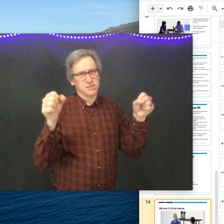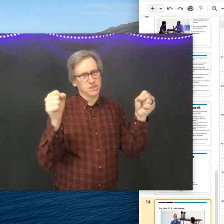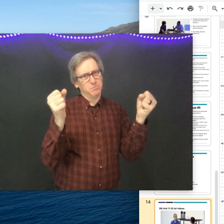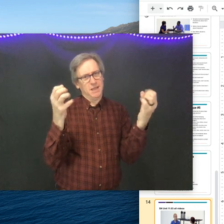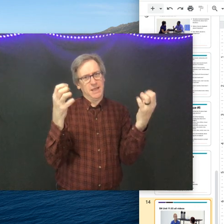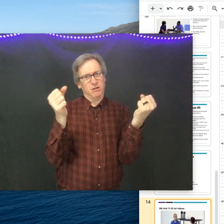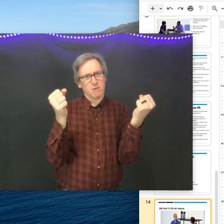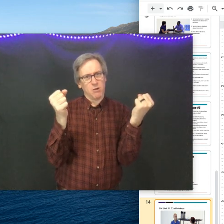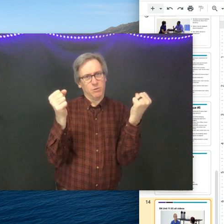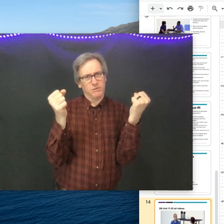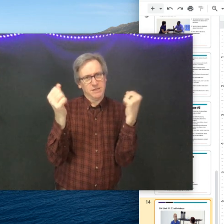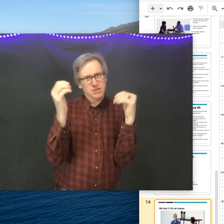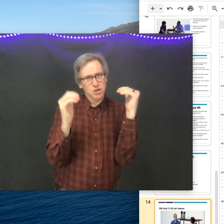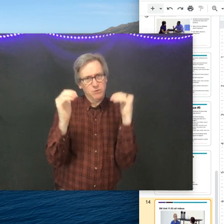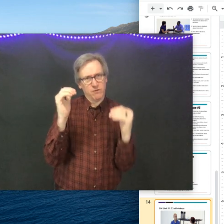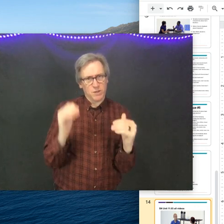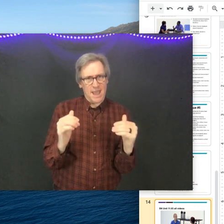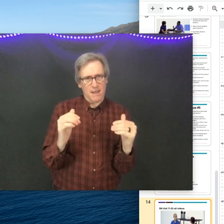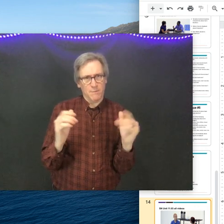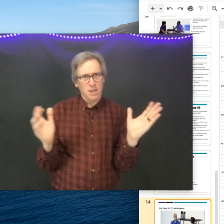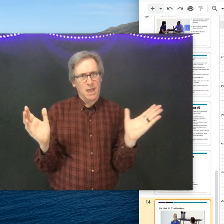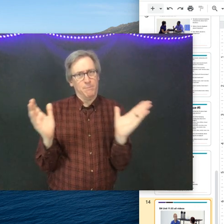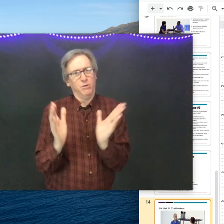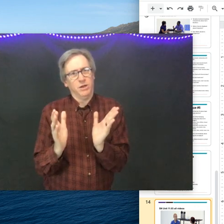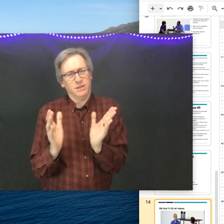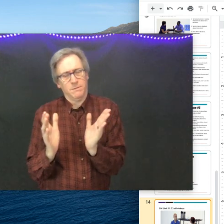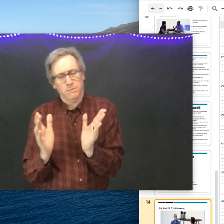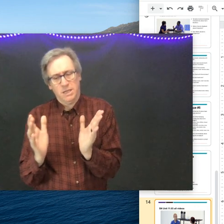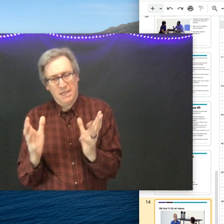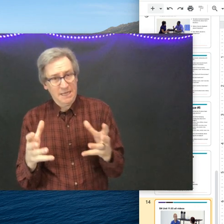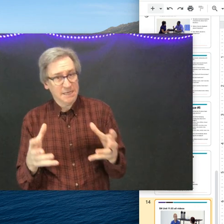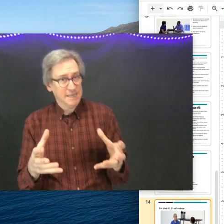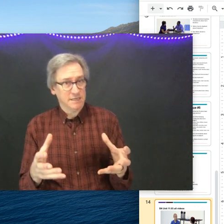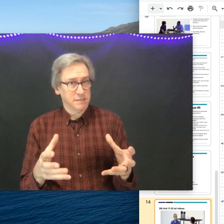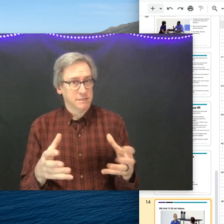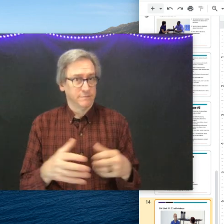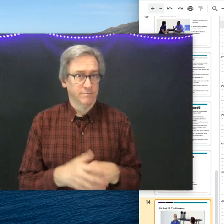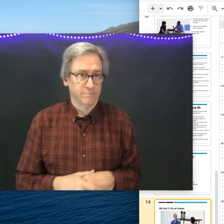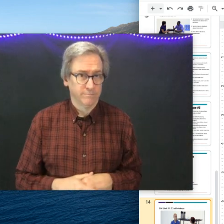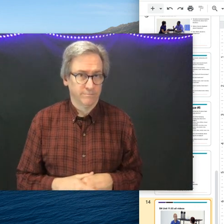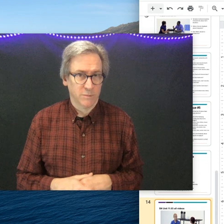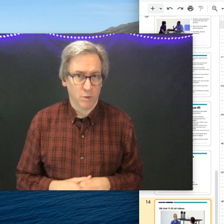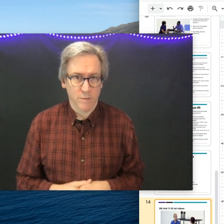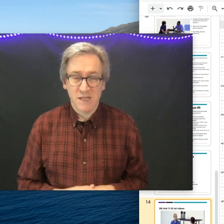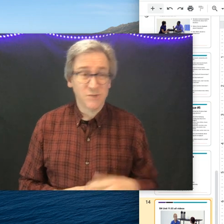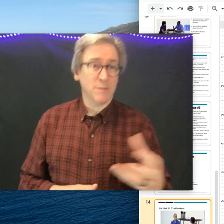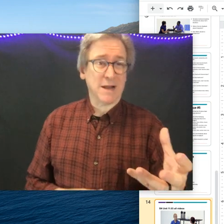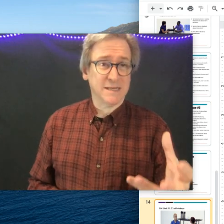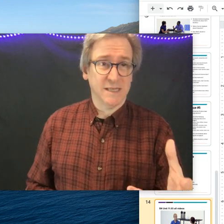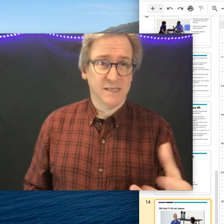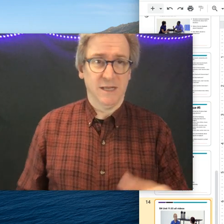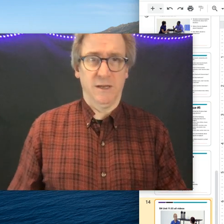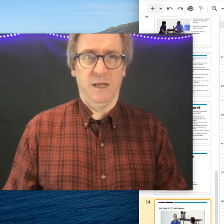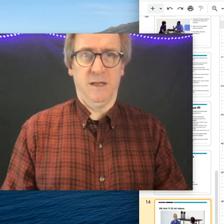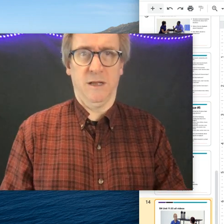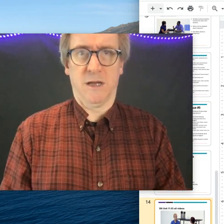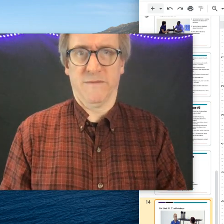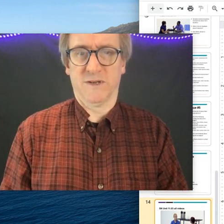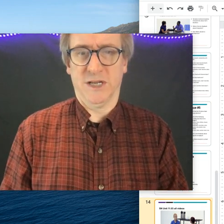description. It's just playing around with this new vocab and putting them in a sentence. Cool. So we can practice this